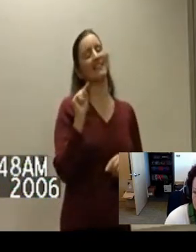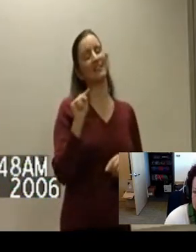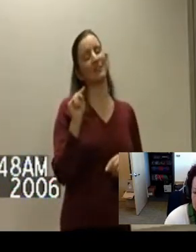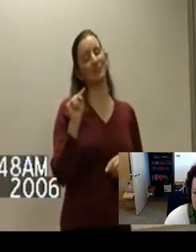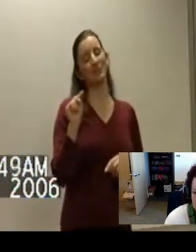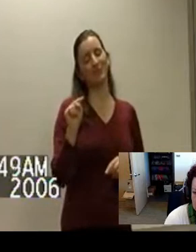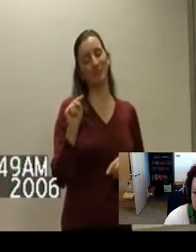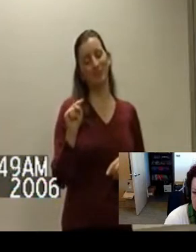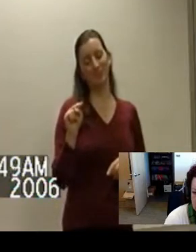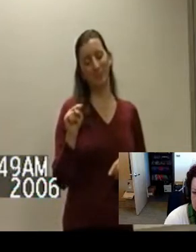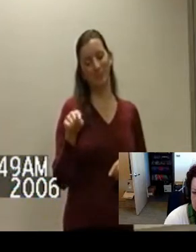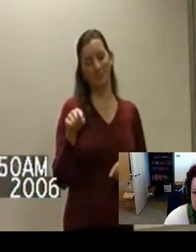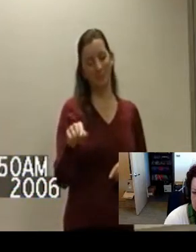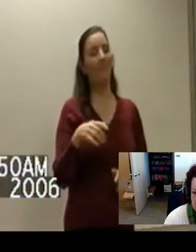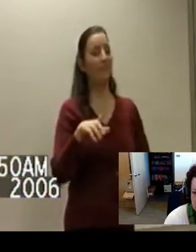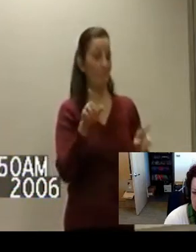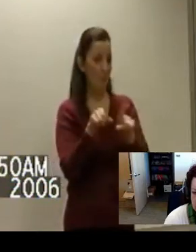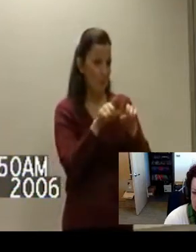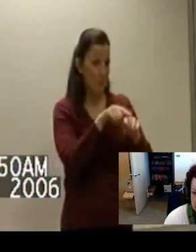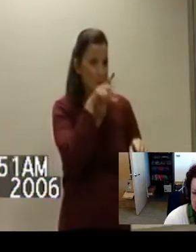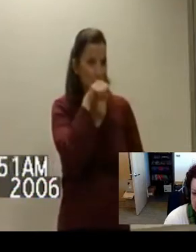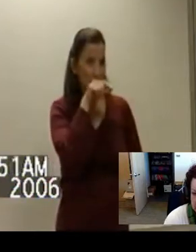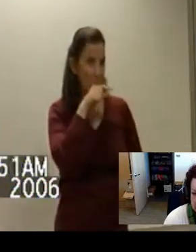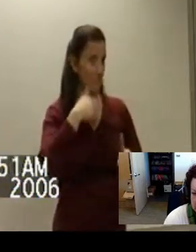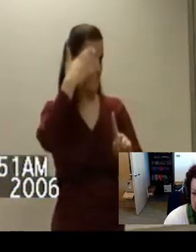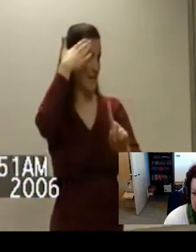Pig, cows, chickens, pigs.